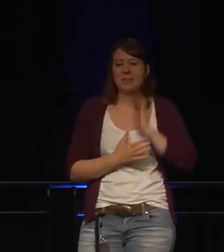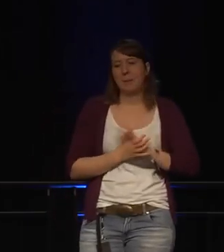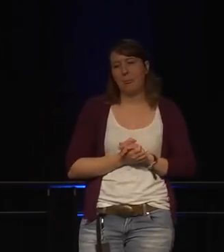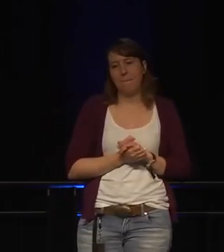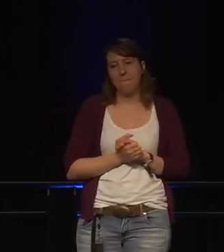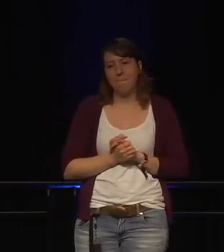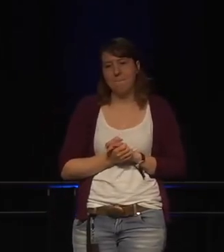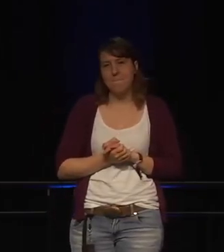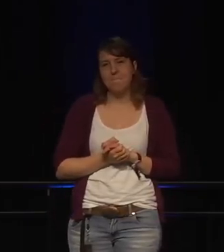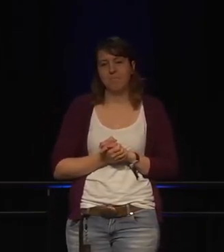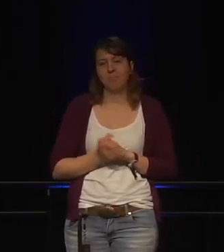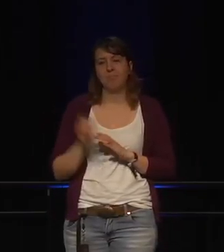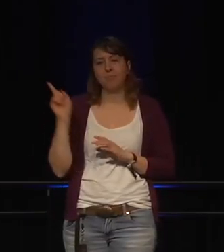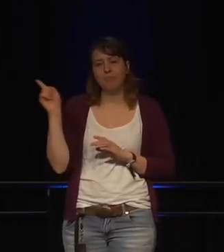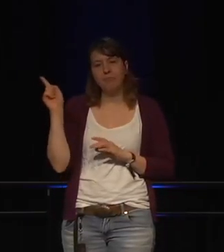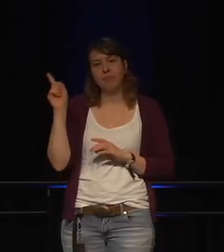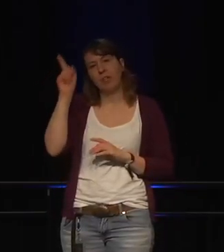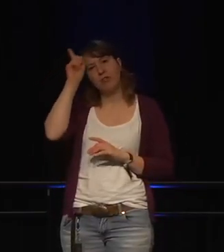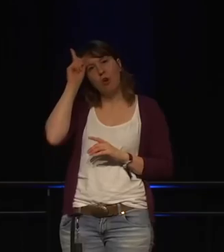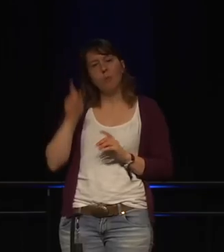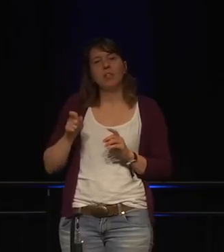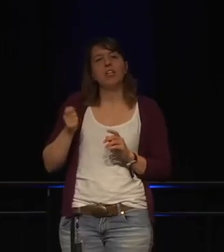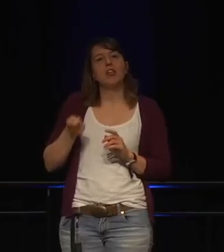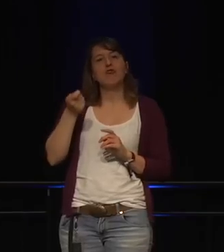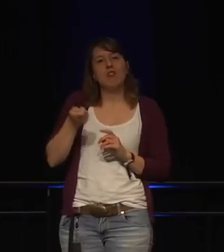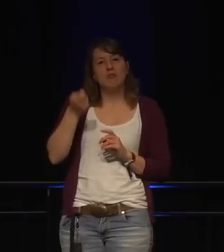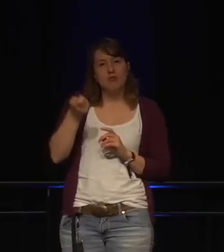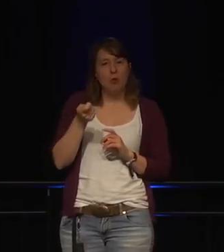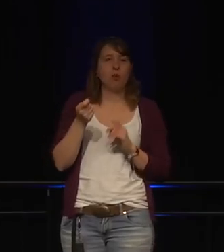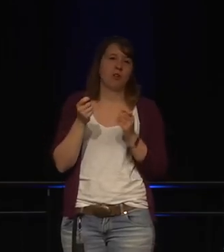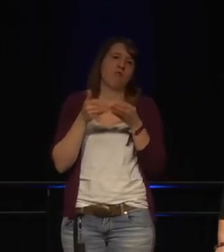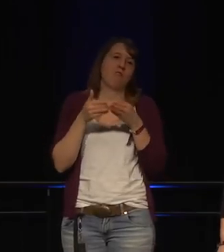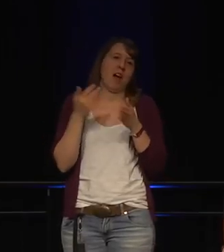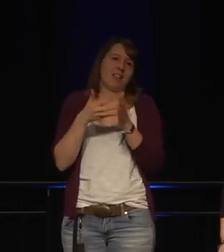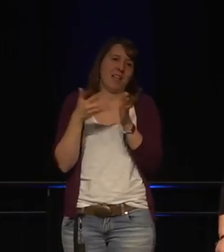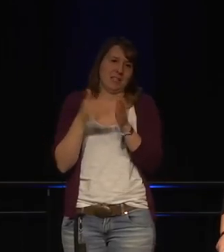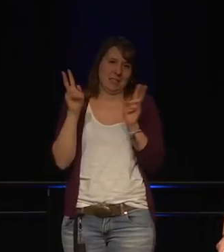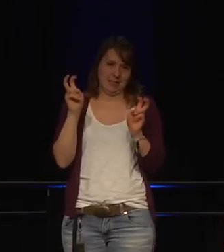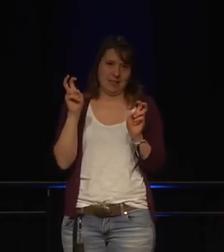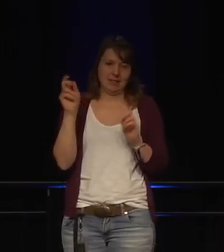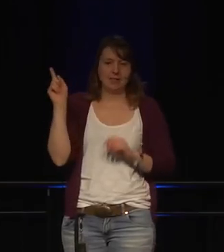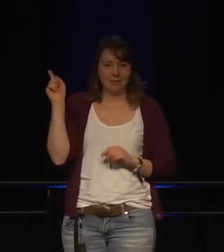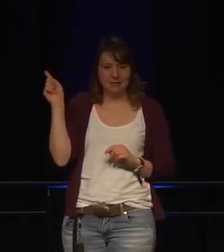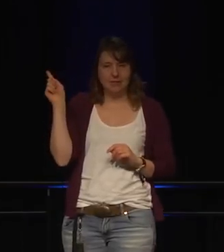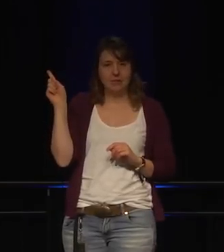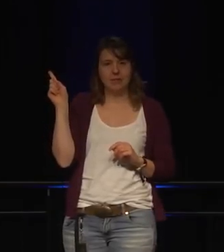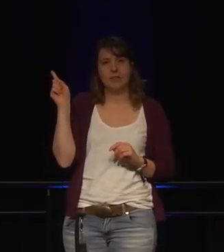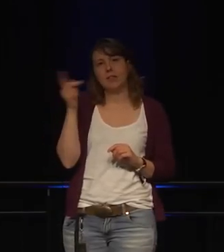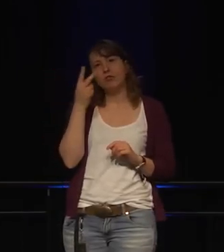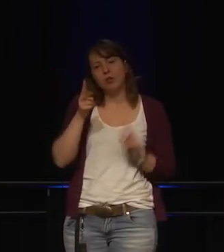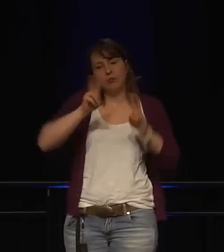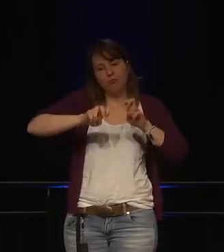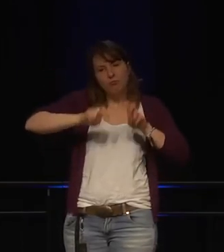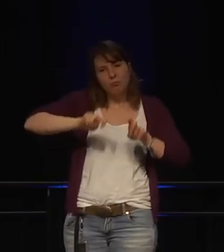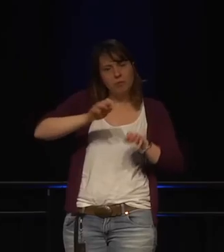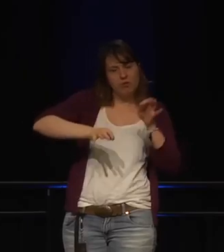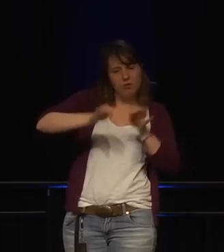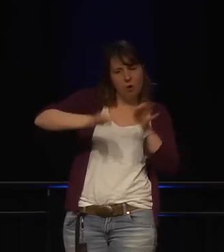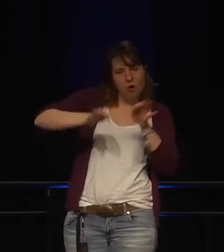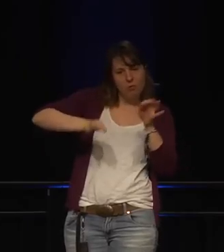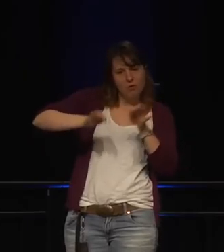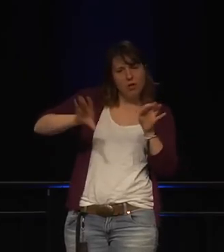But before we come to this in special, I'm going to talk a little bit about connected toys.